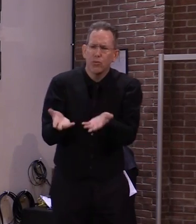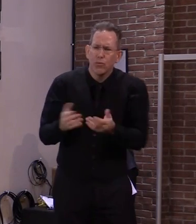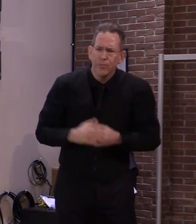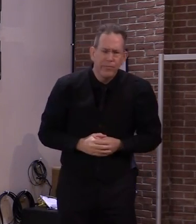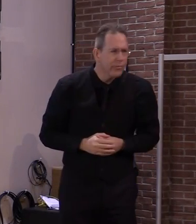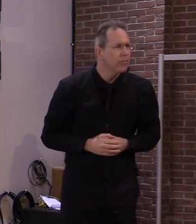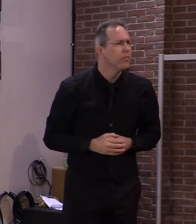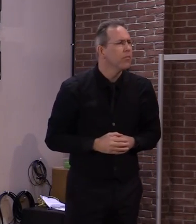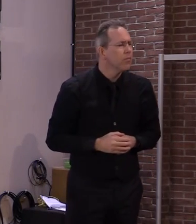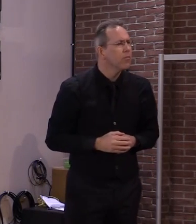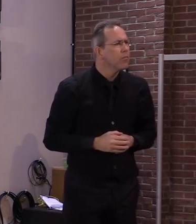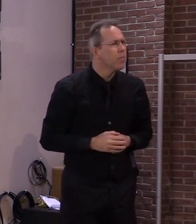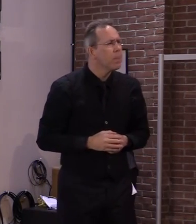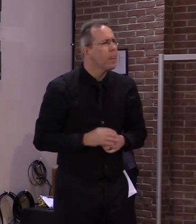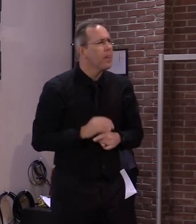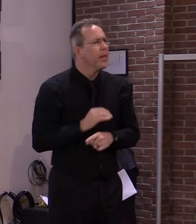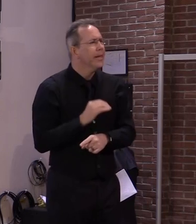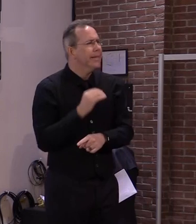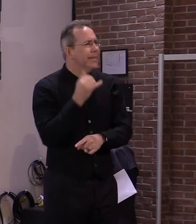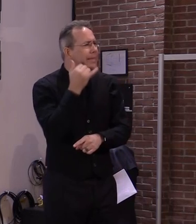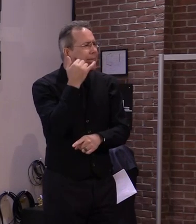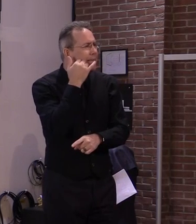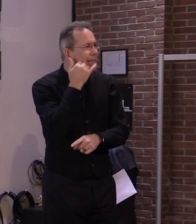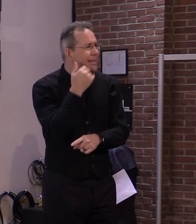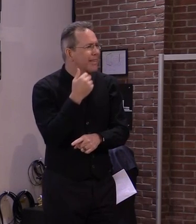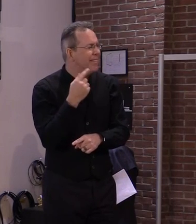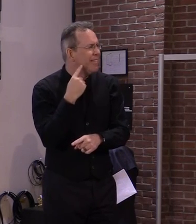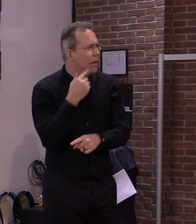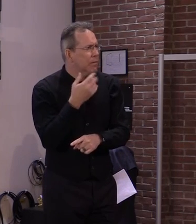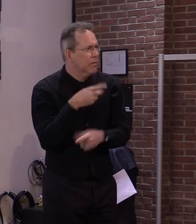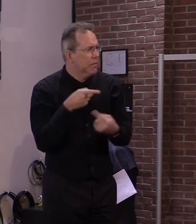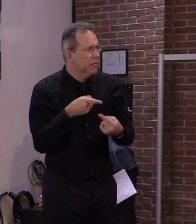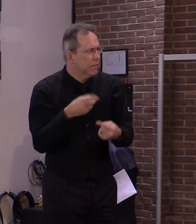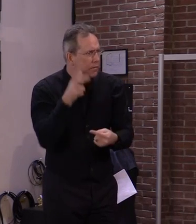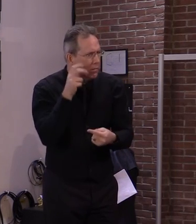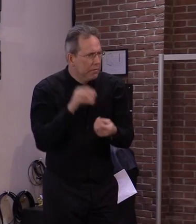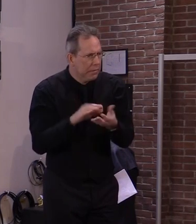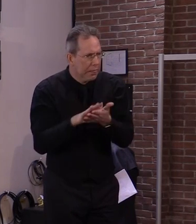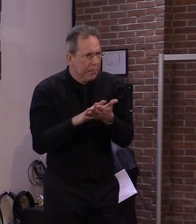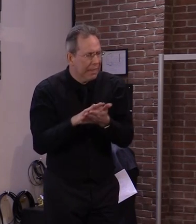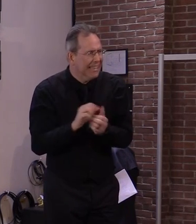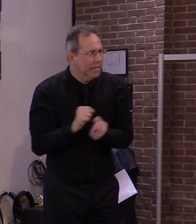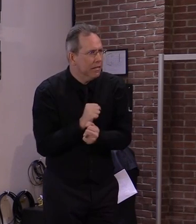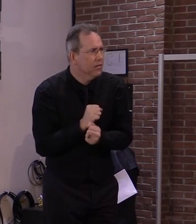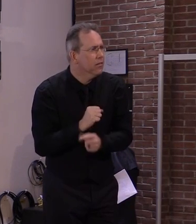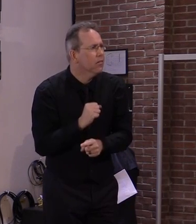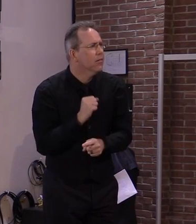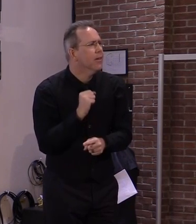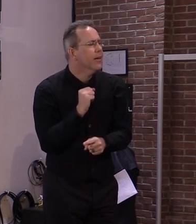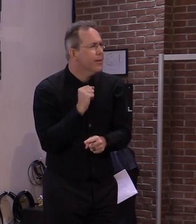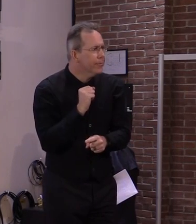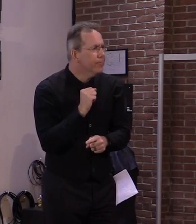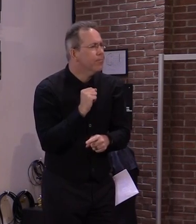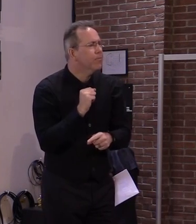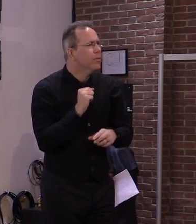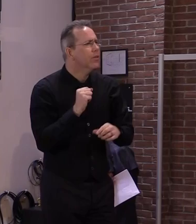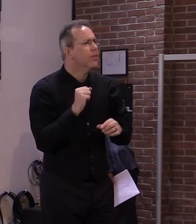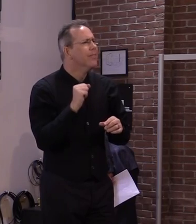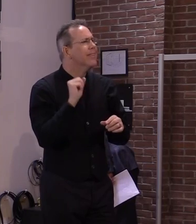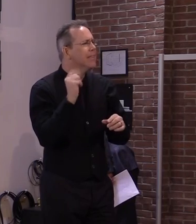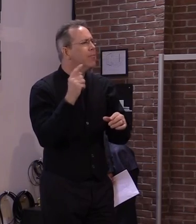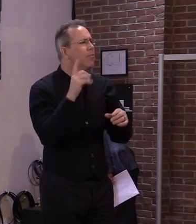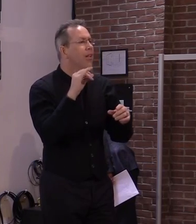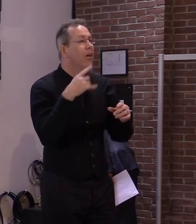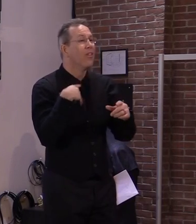federal guidance pertaining to our SBAC assessments. Those are the mandatory assessments that we're required to give every year. Late